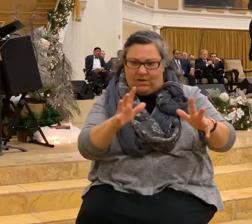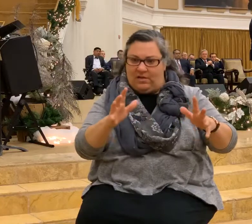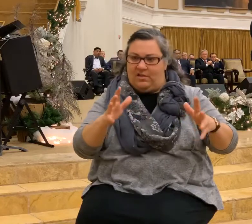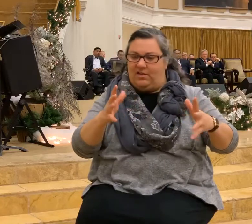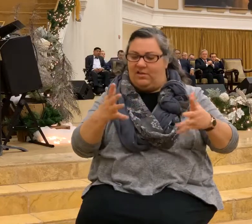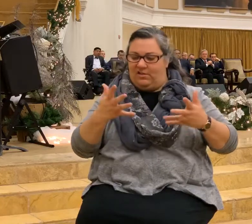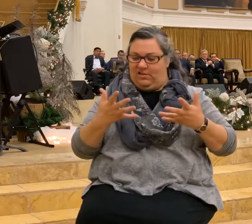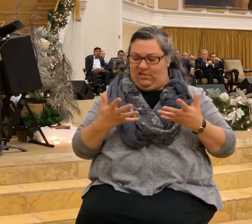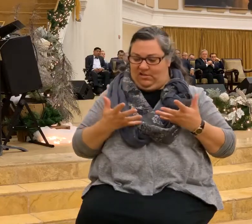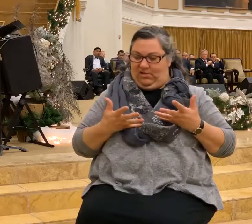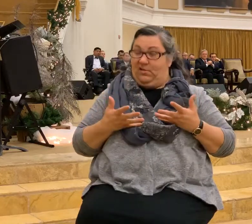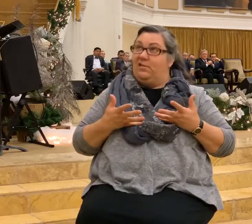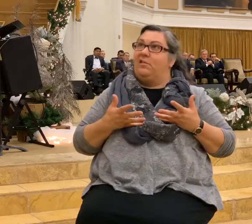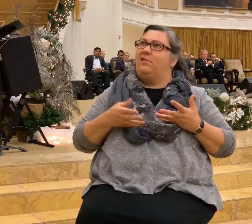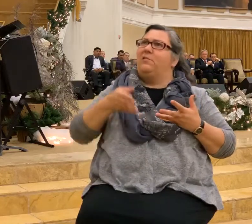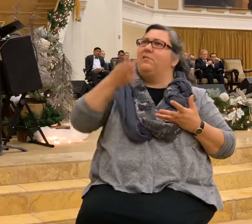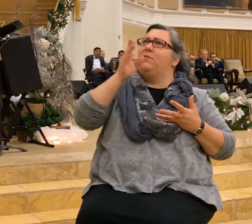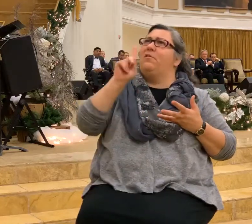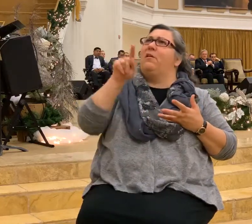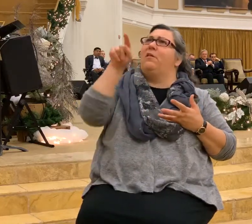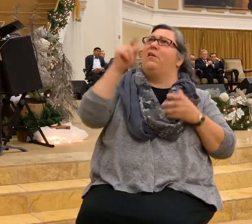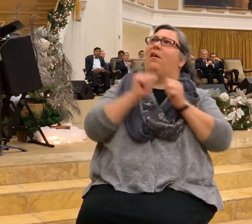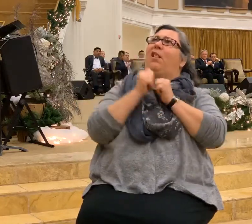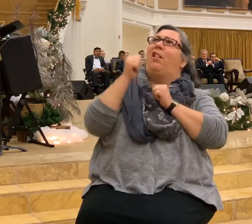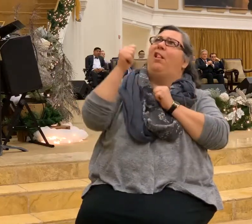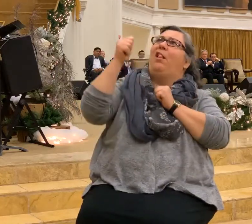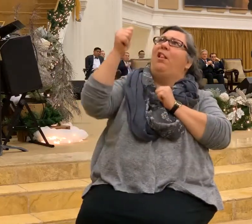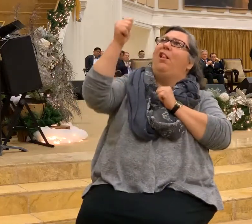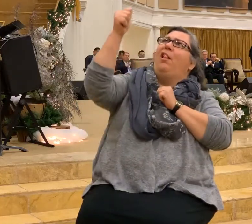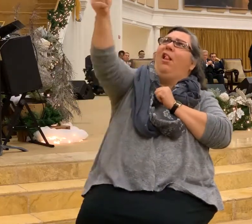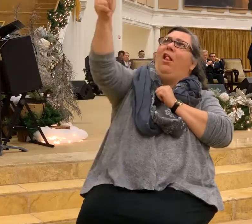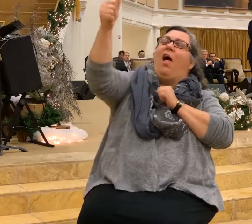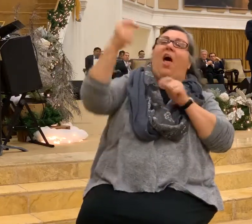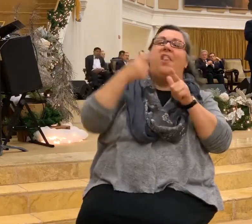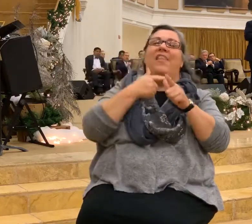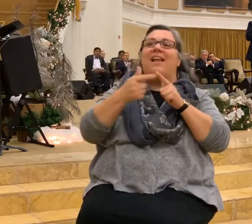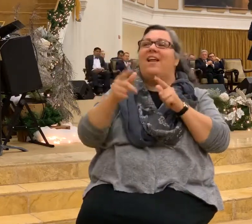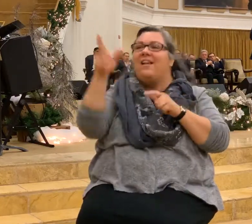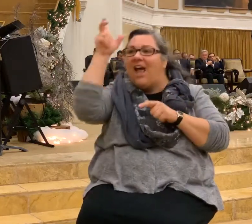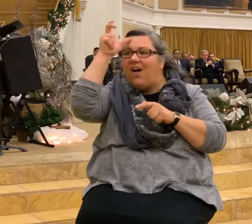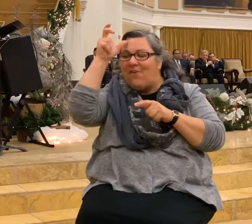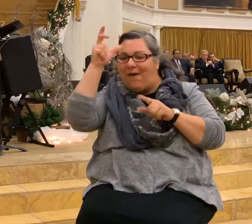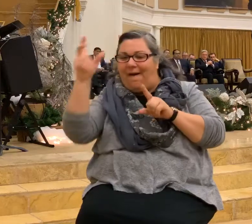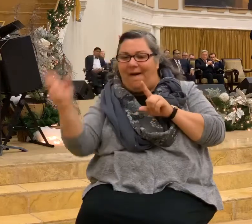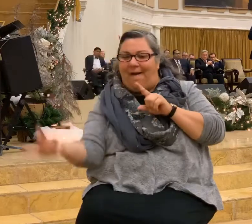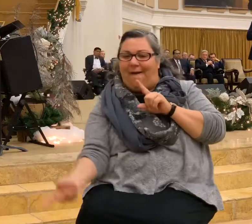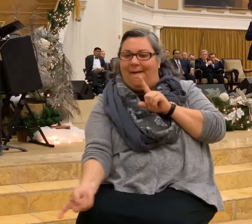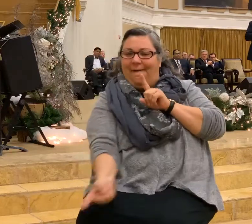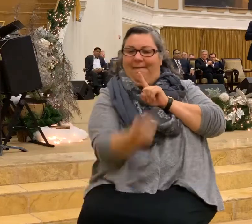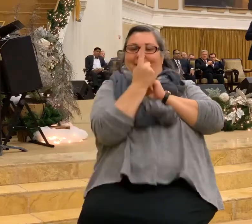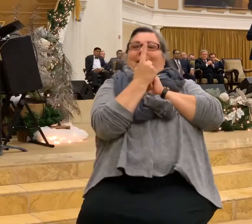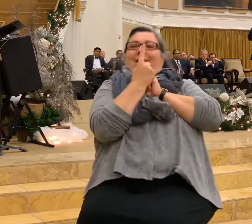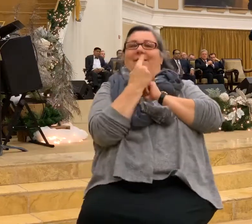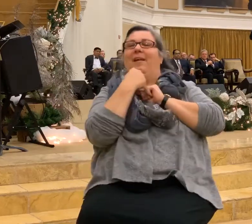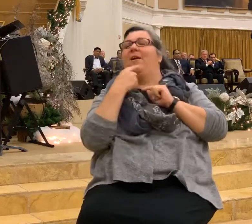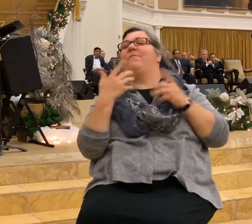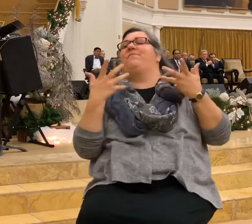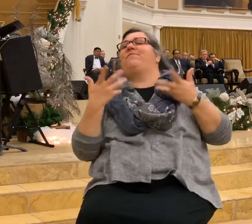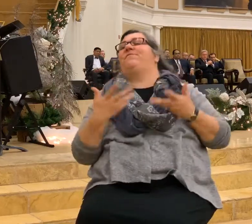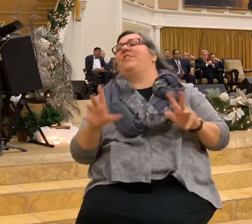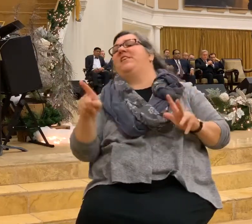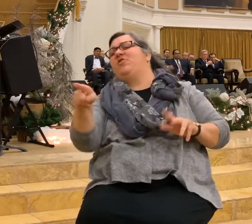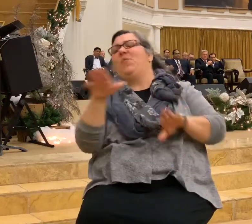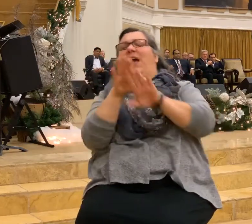I feel like I'm a million miles away. And the devil loves to get in right there and tell you it's over.